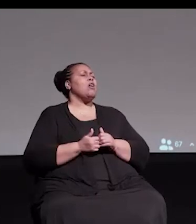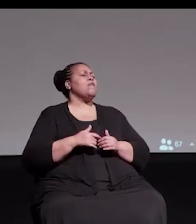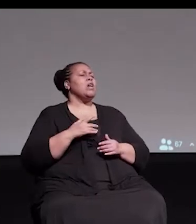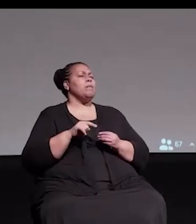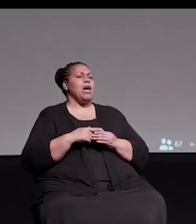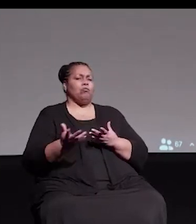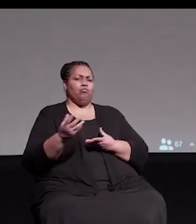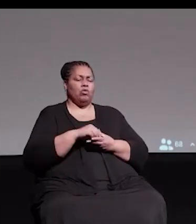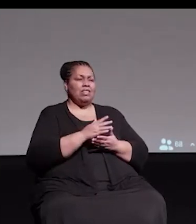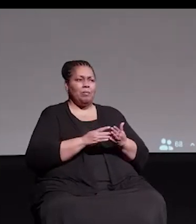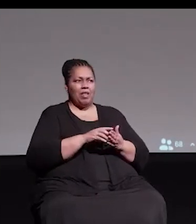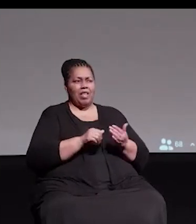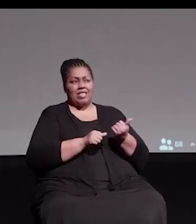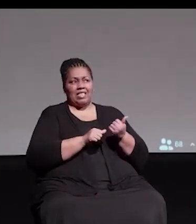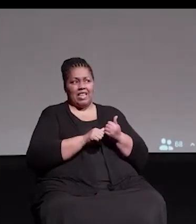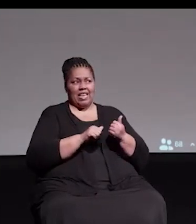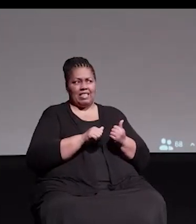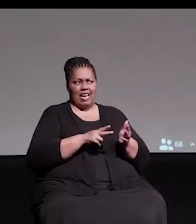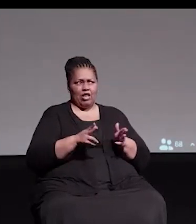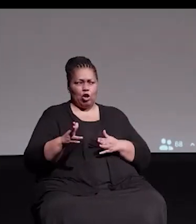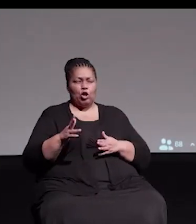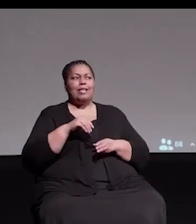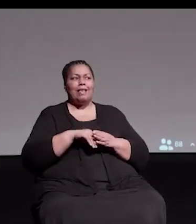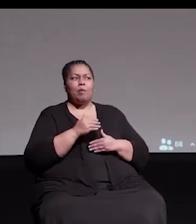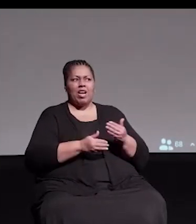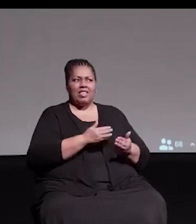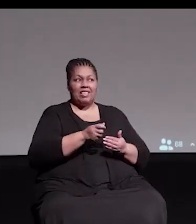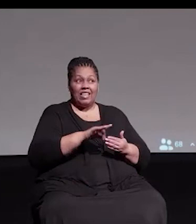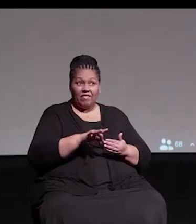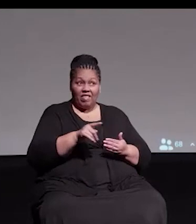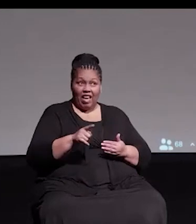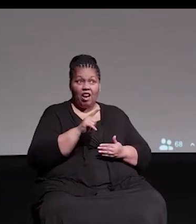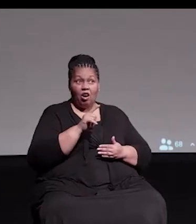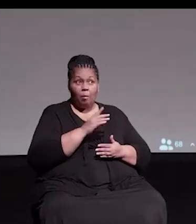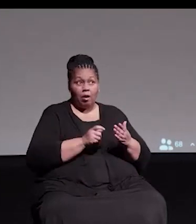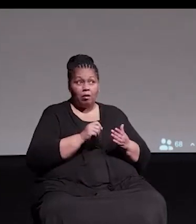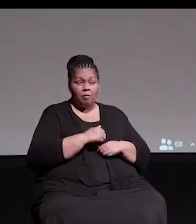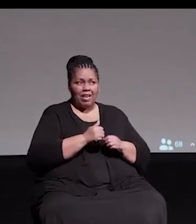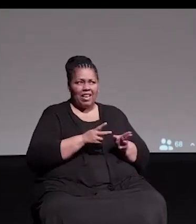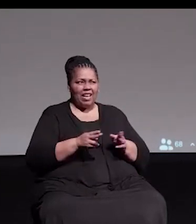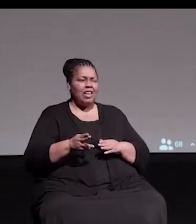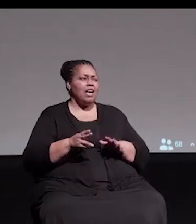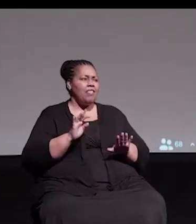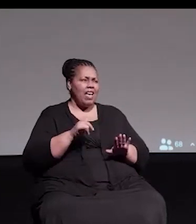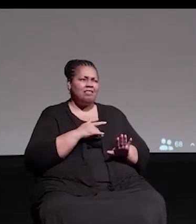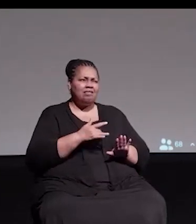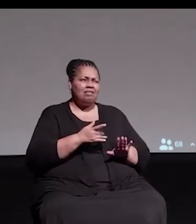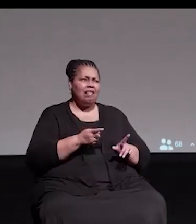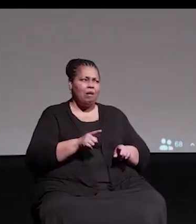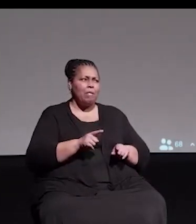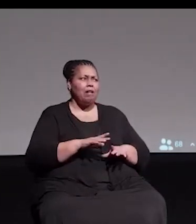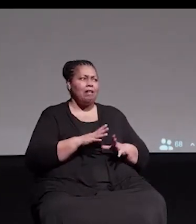to this process if they are in fact a part of making the edit, which tends to happen a lot, and then people obviously level